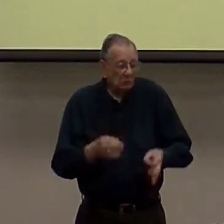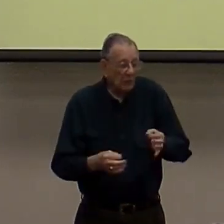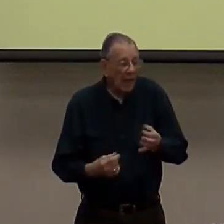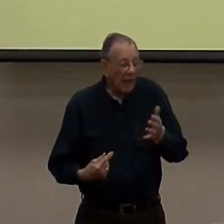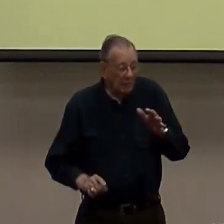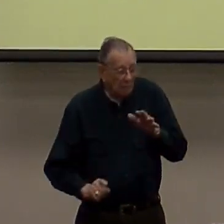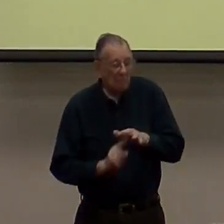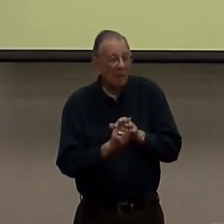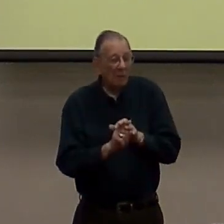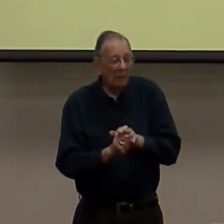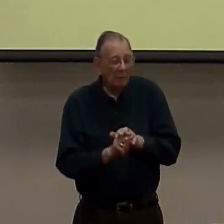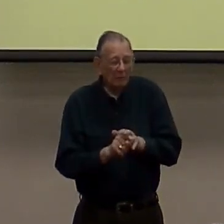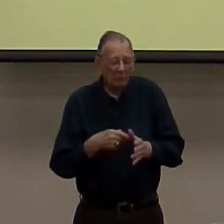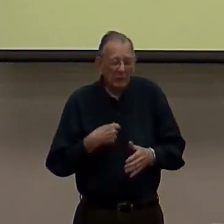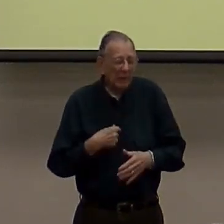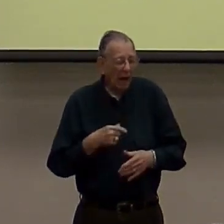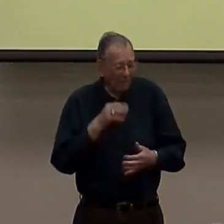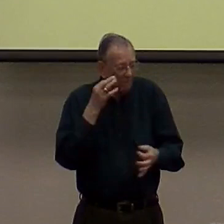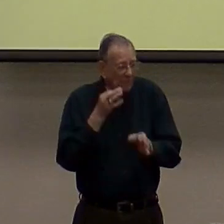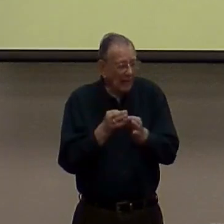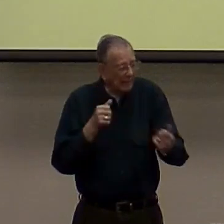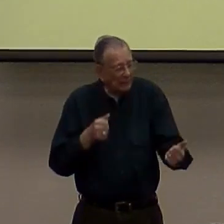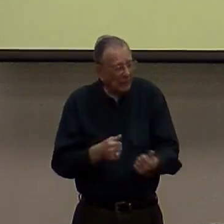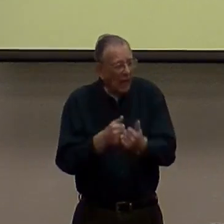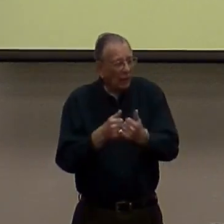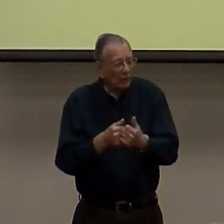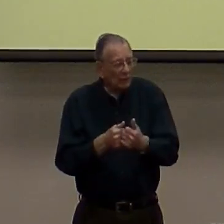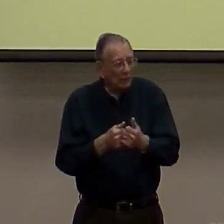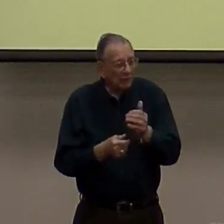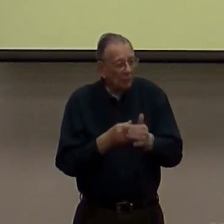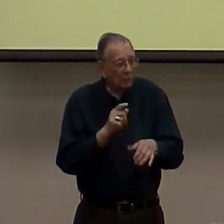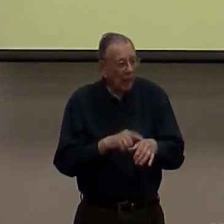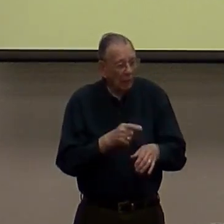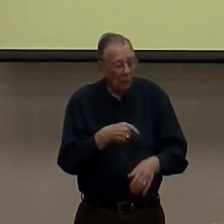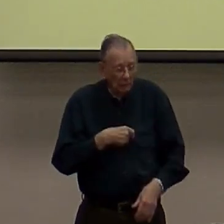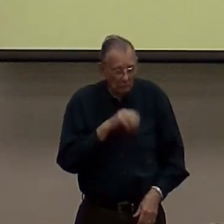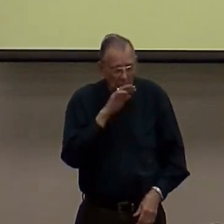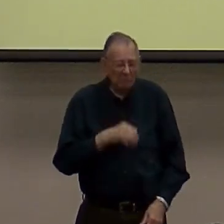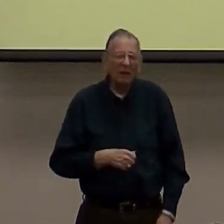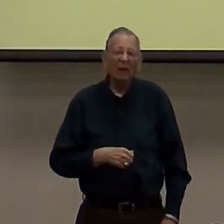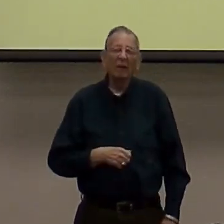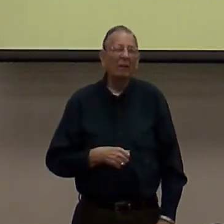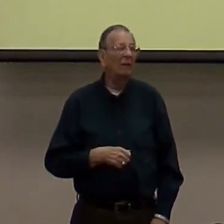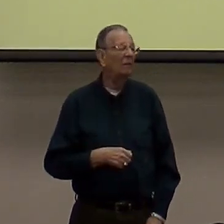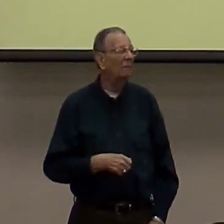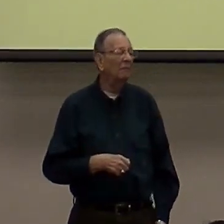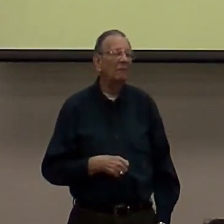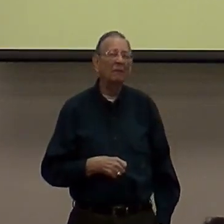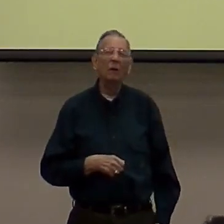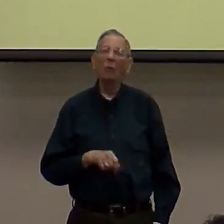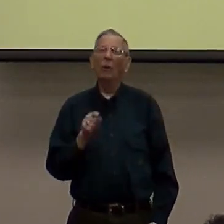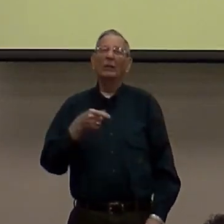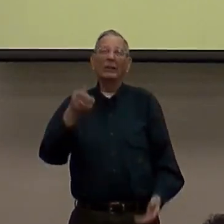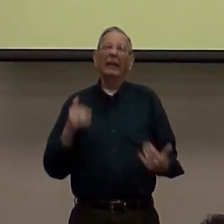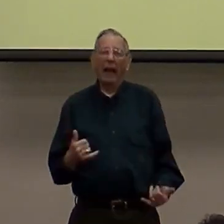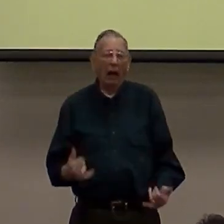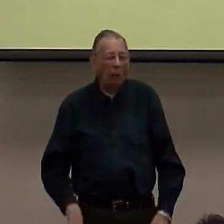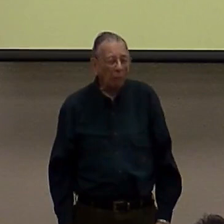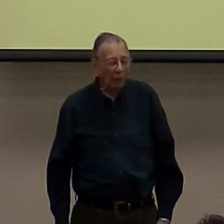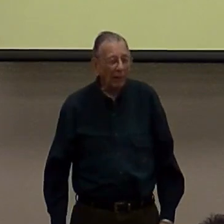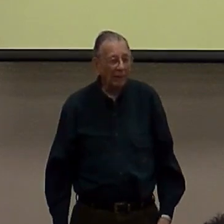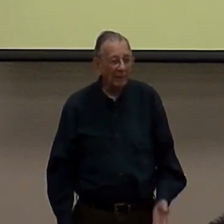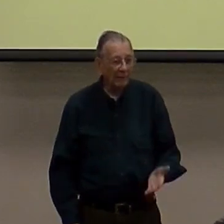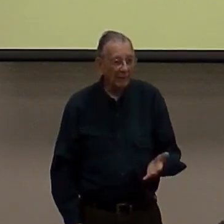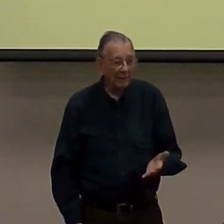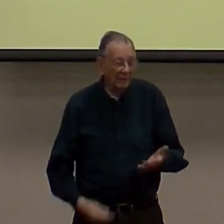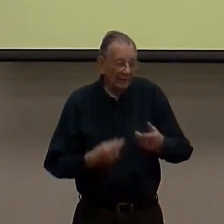desperate times when our faith is challenged, sometimes we ask, where is He? And